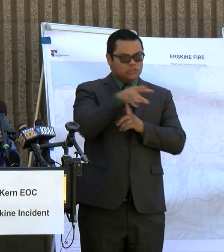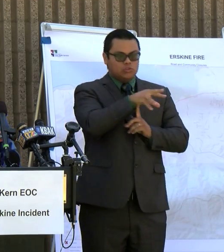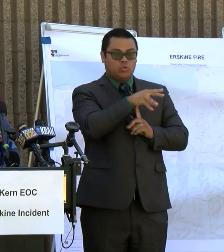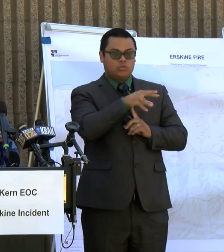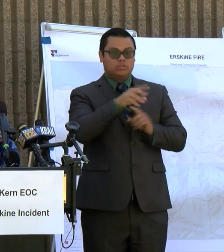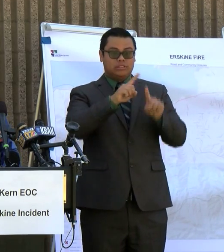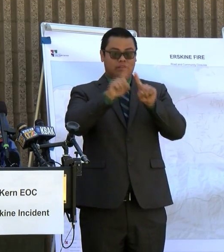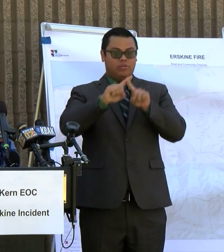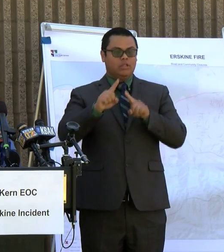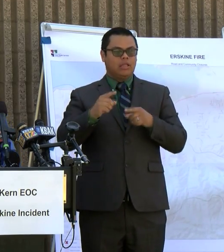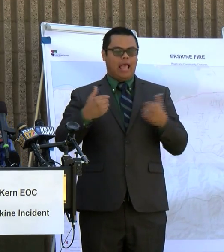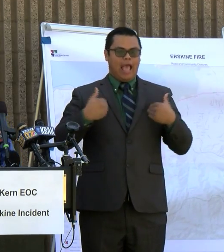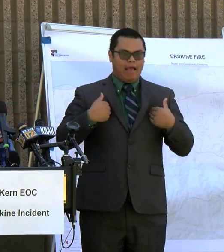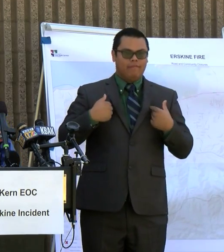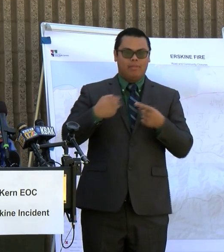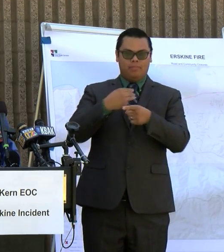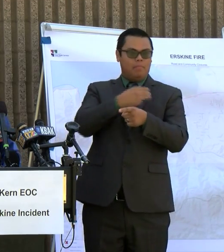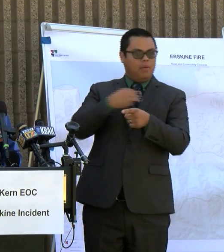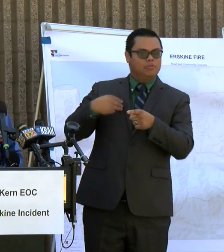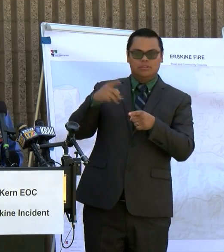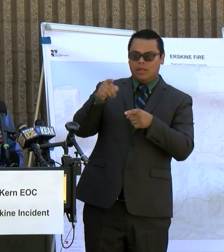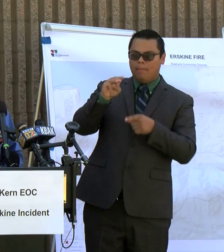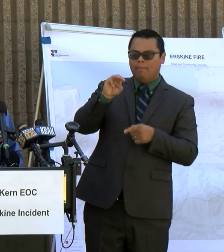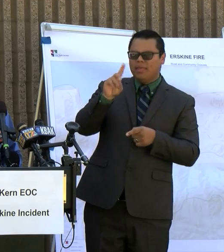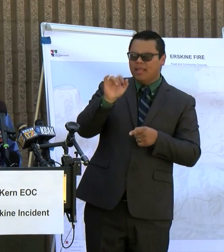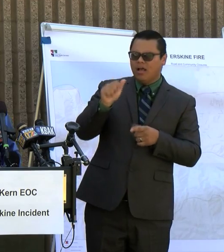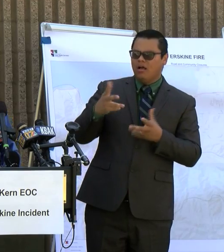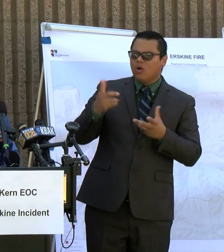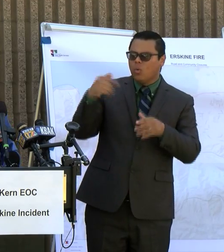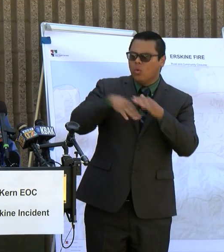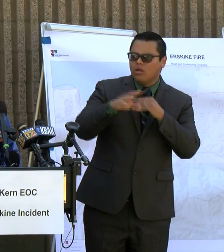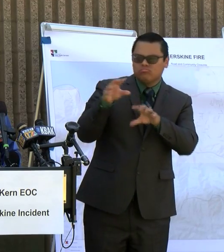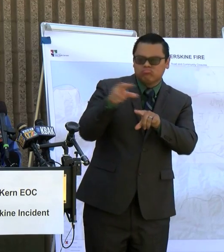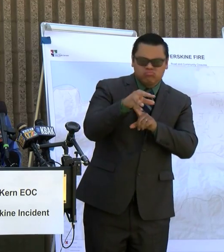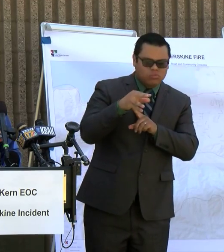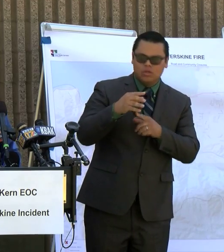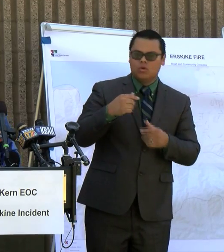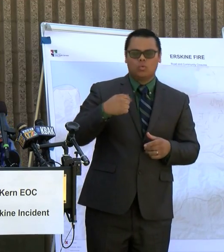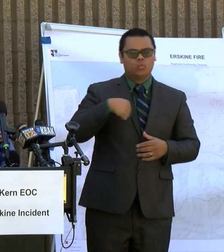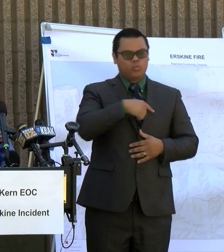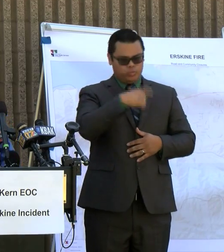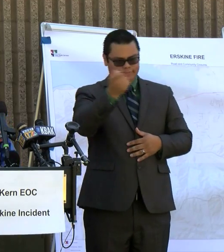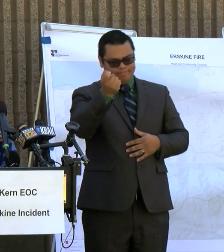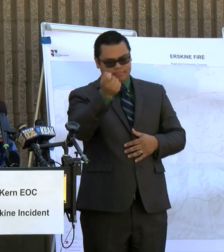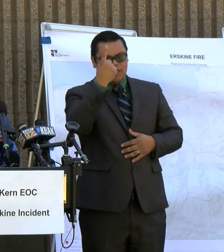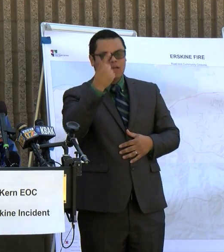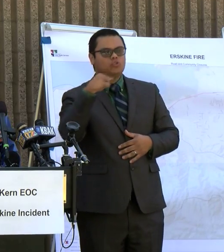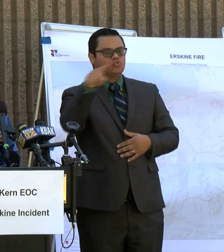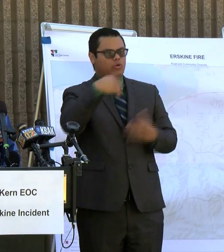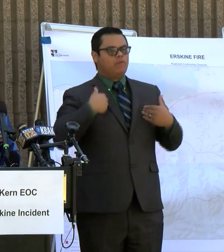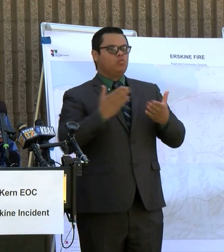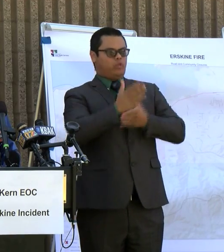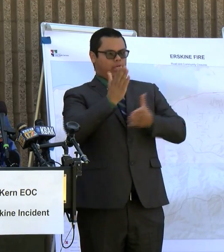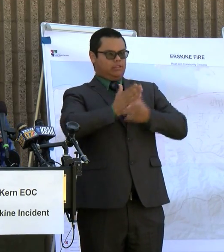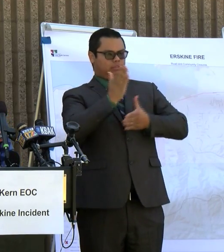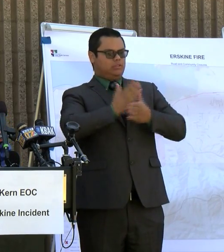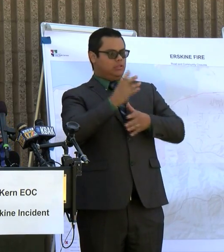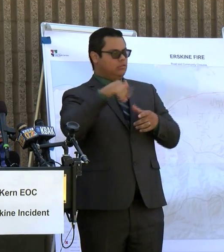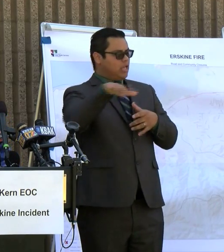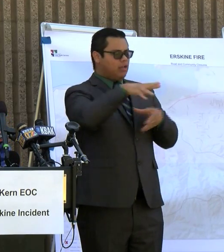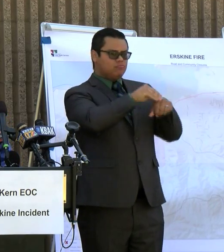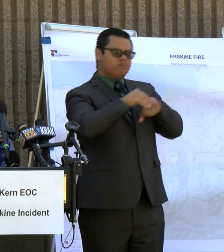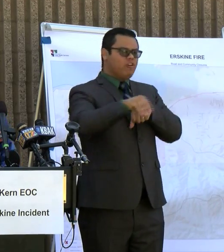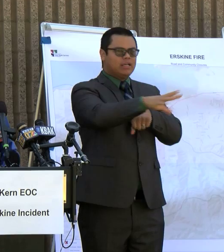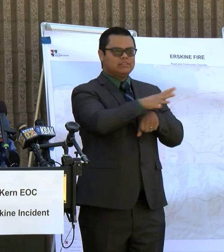members of the media doing that. And we understand that members of the media have a right to be in areas that are affected by